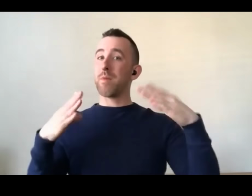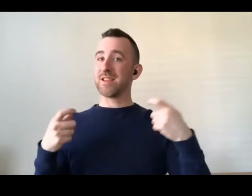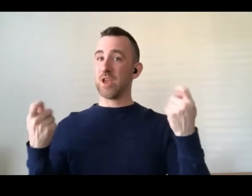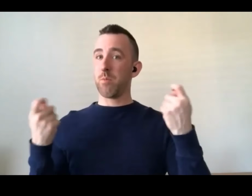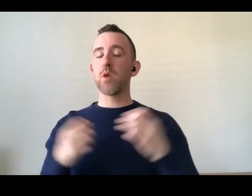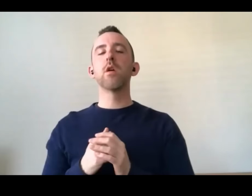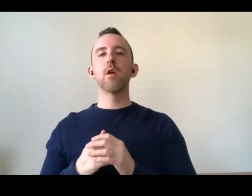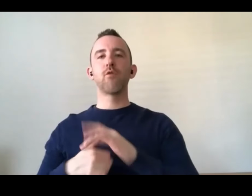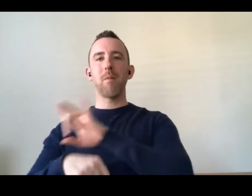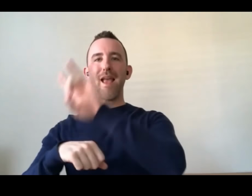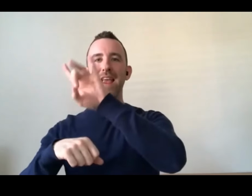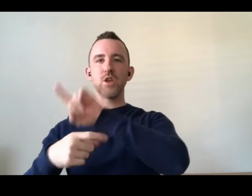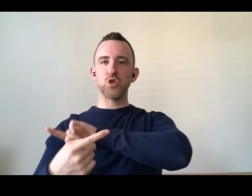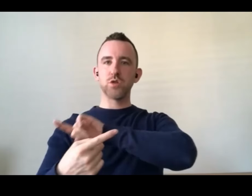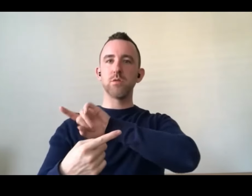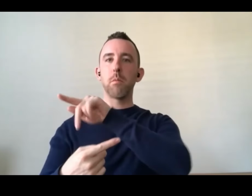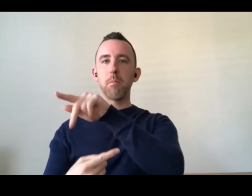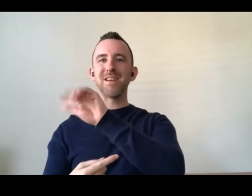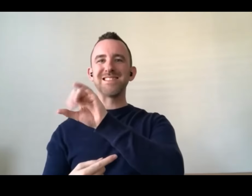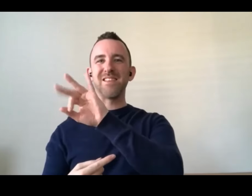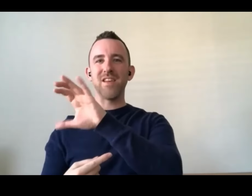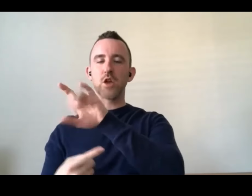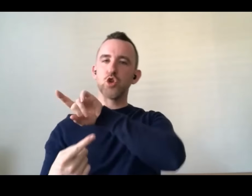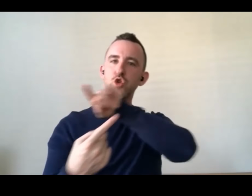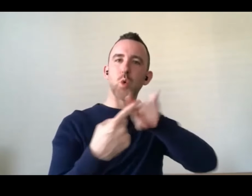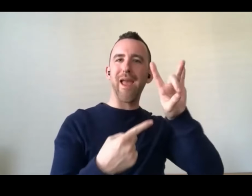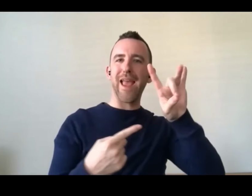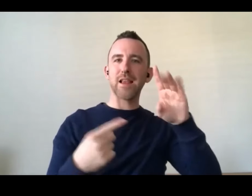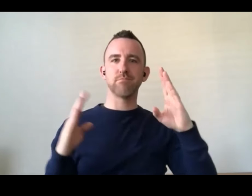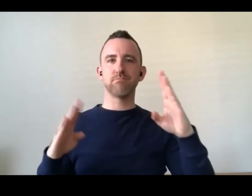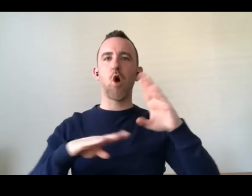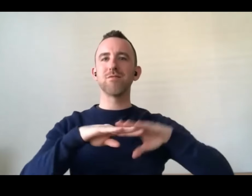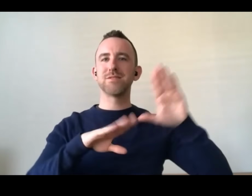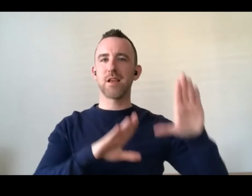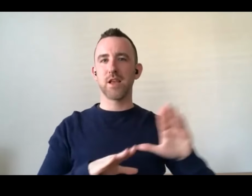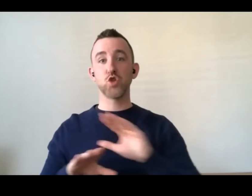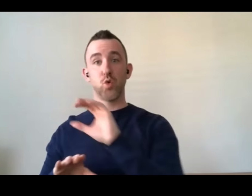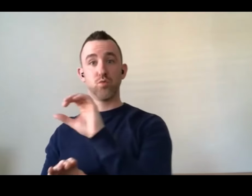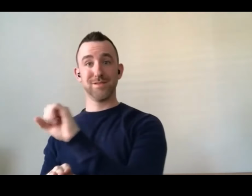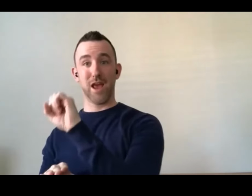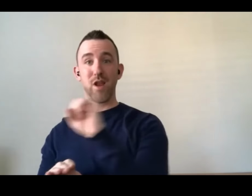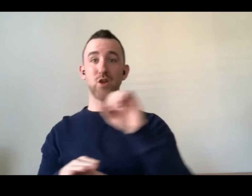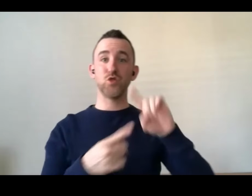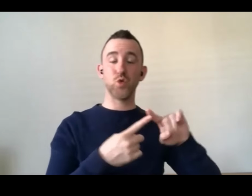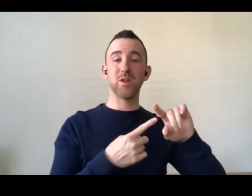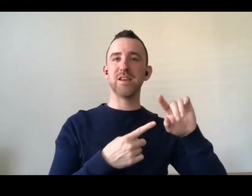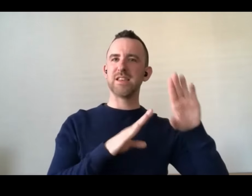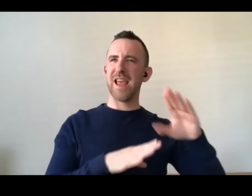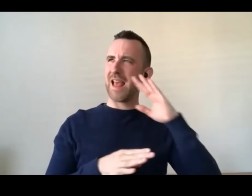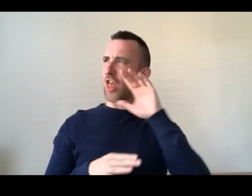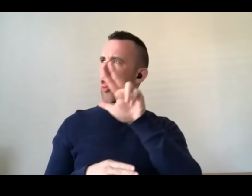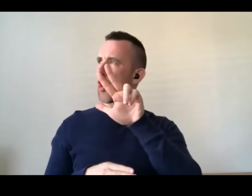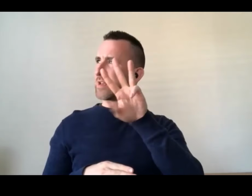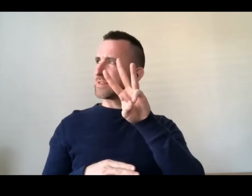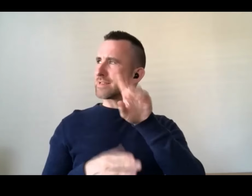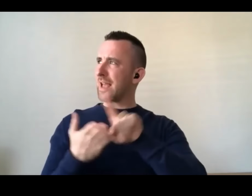runs from 8 a.m. Pacific to 8 p.m. Pacific on Sunday. It's about 36 hours if my math is correct, which often